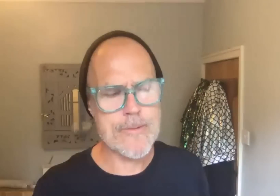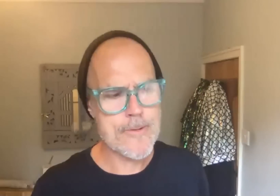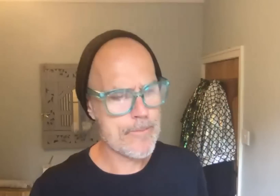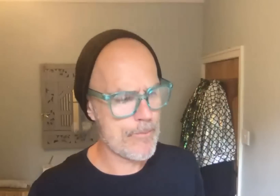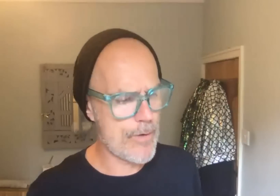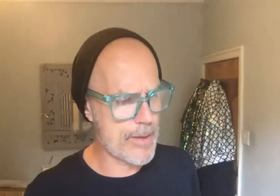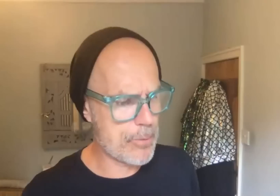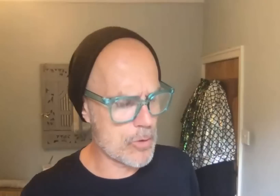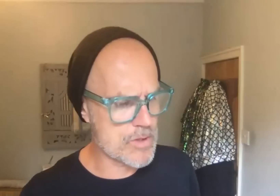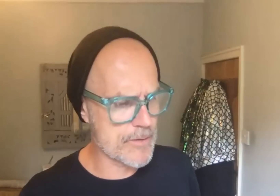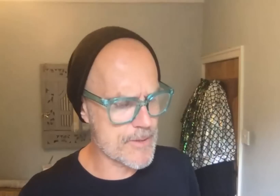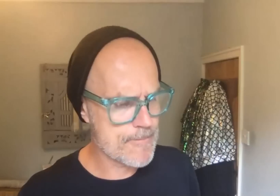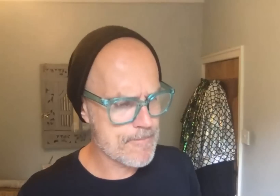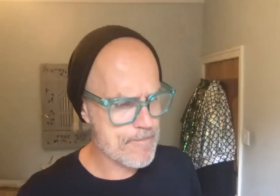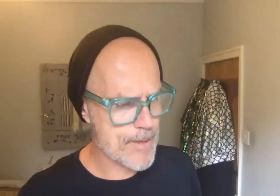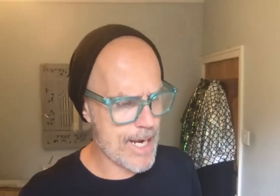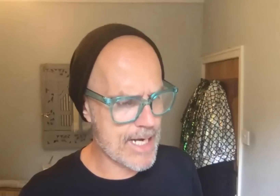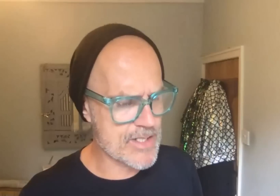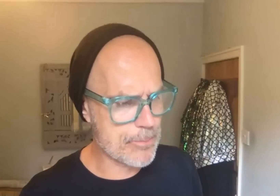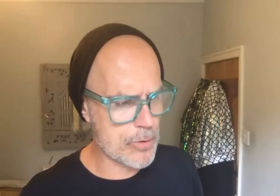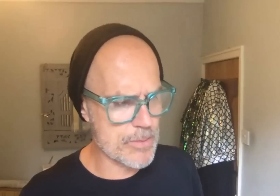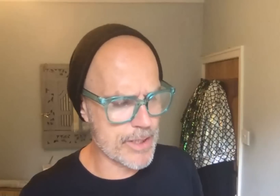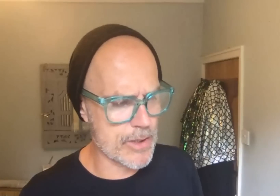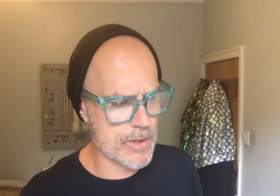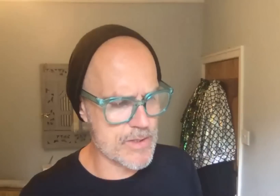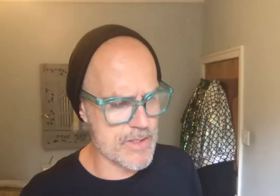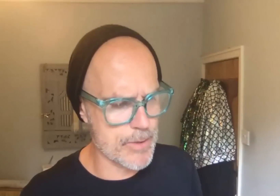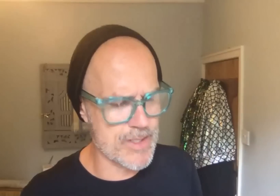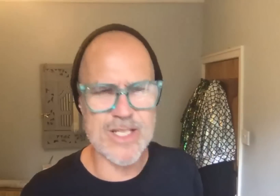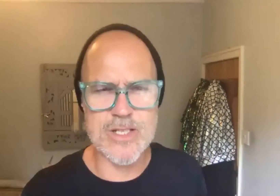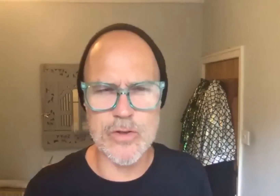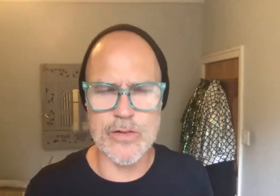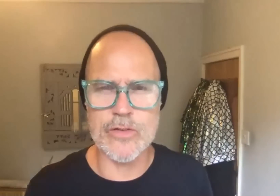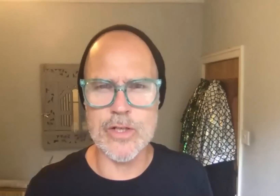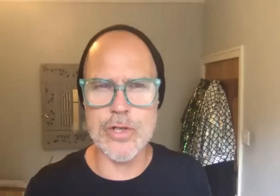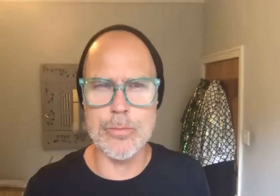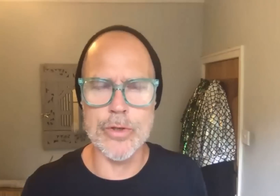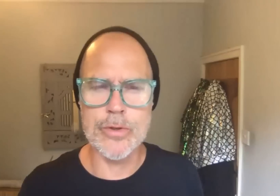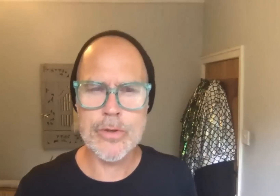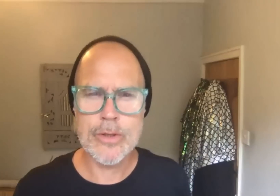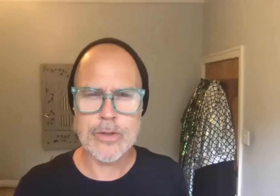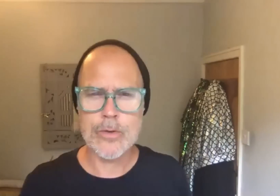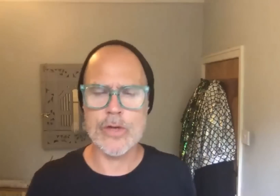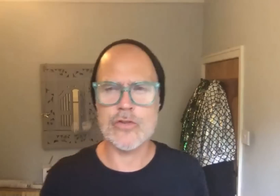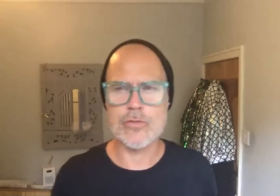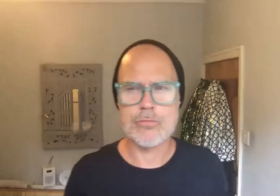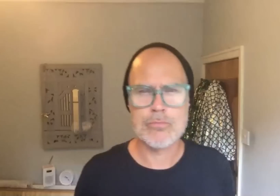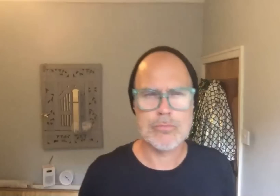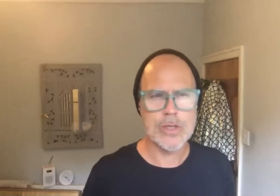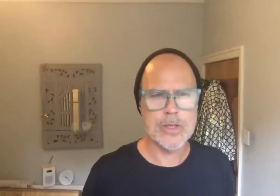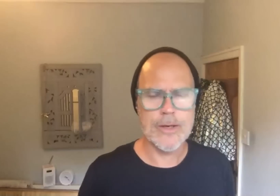suppose, very important. And it's important because disability studies is a human